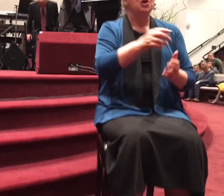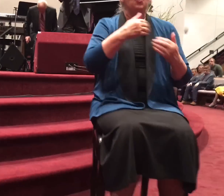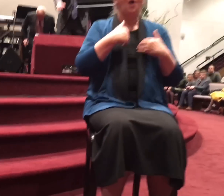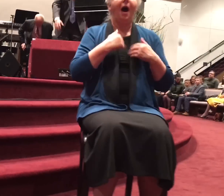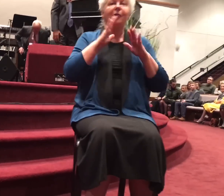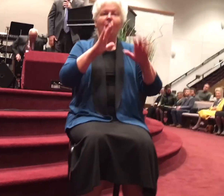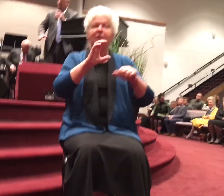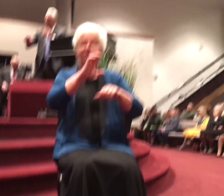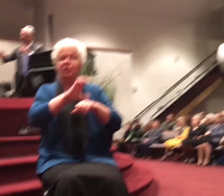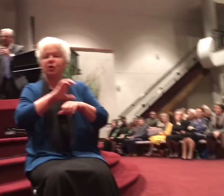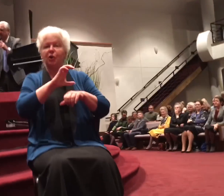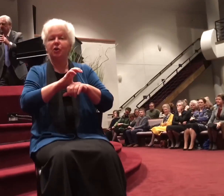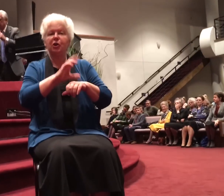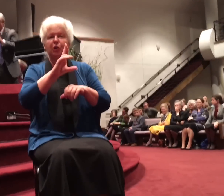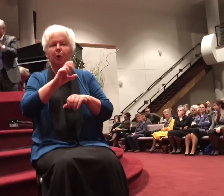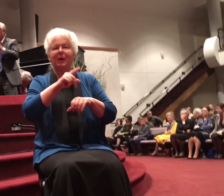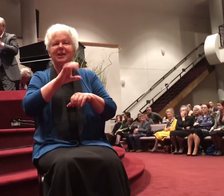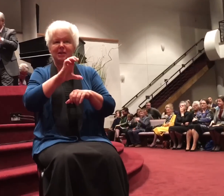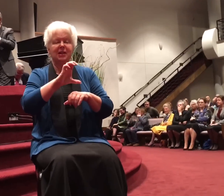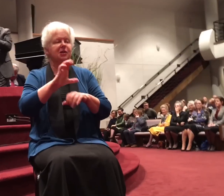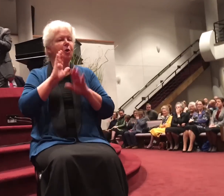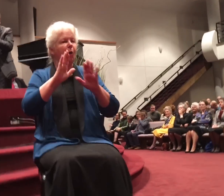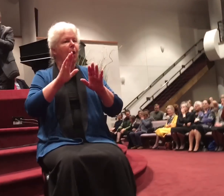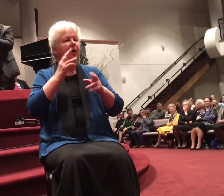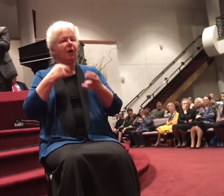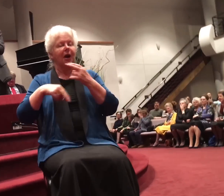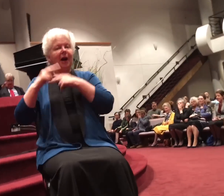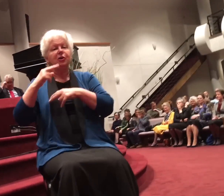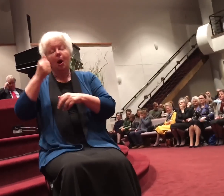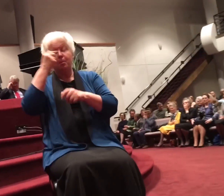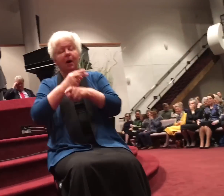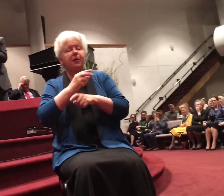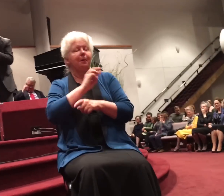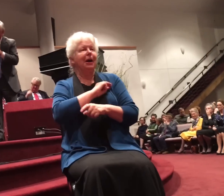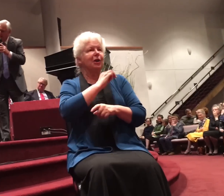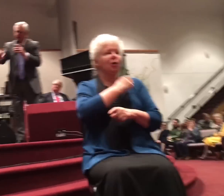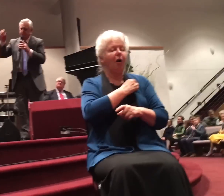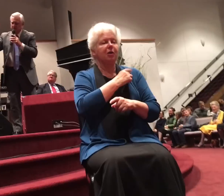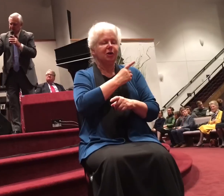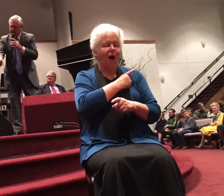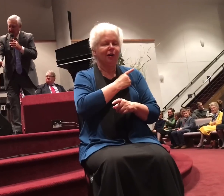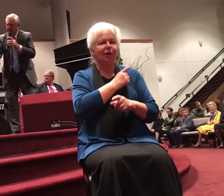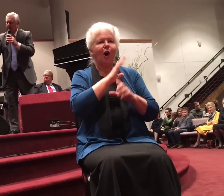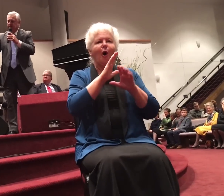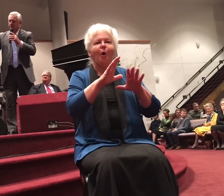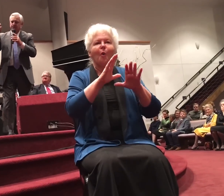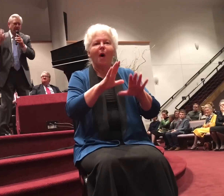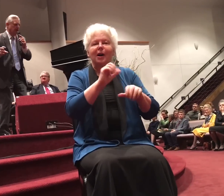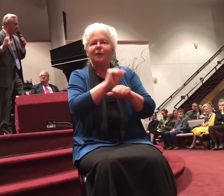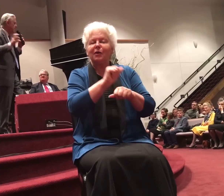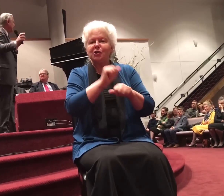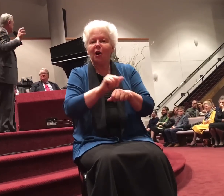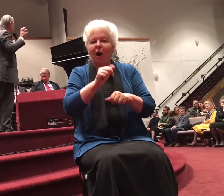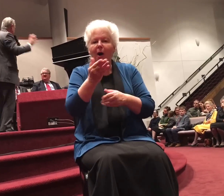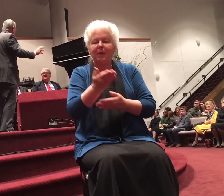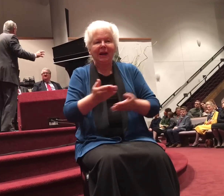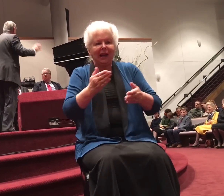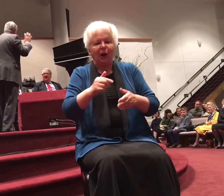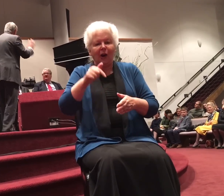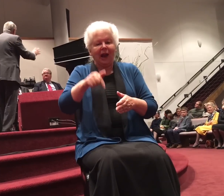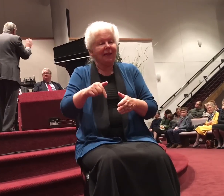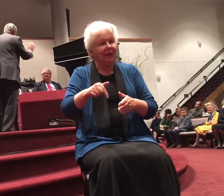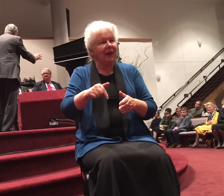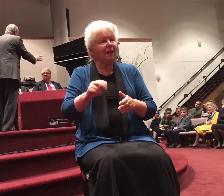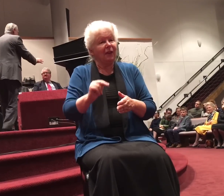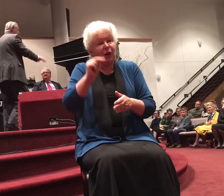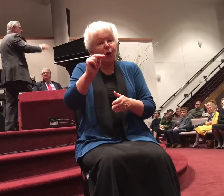Got a great history, a great heritage. Brother McDonald, you've done a great job in an area of the state that very little has been done